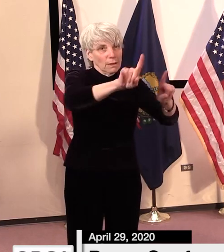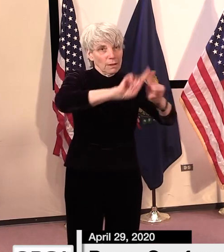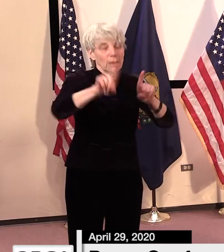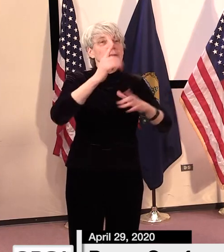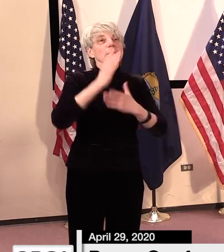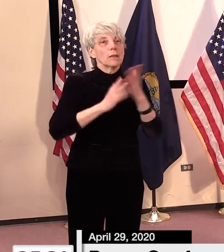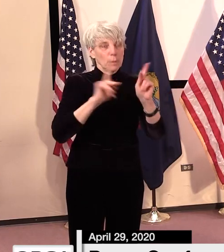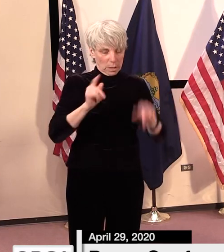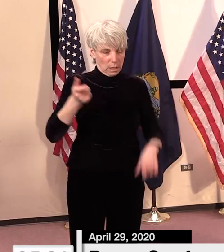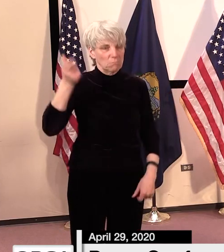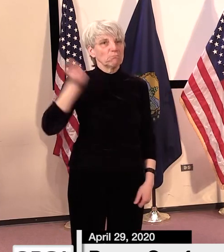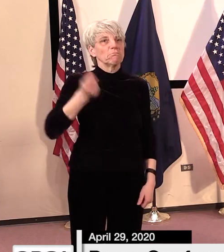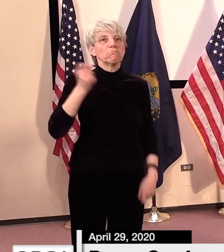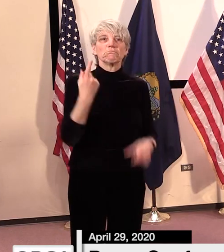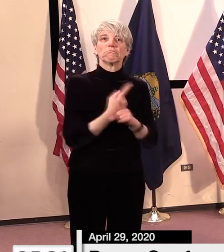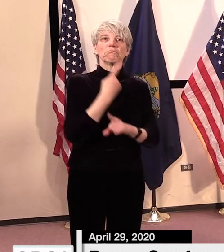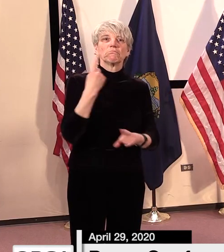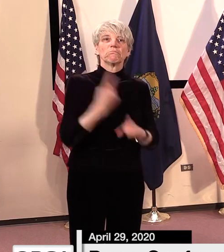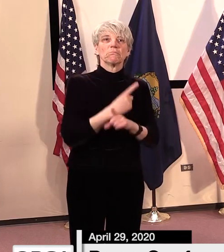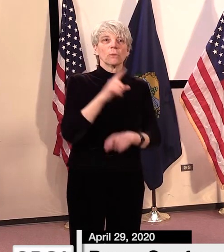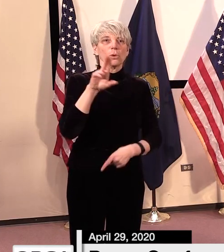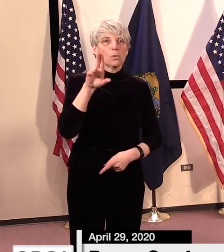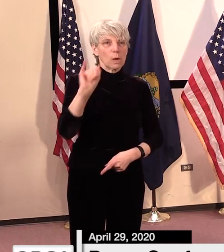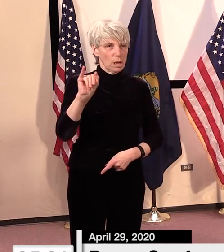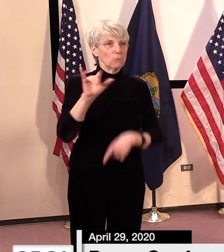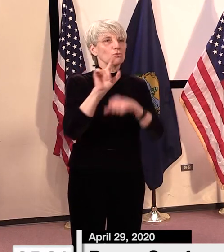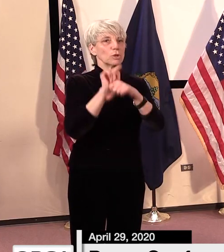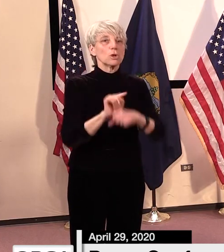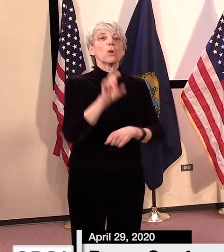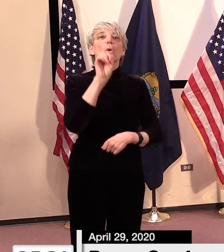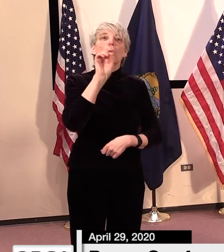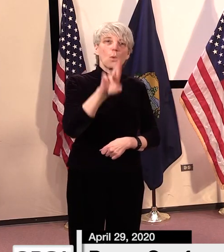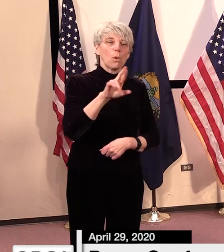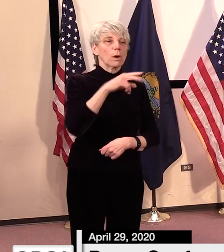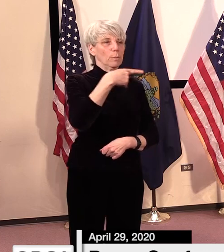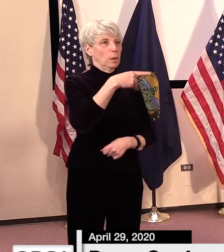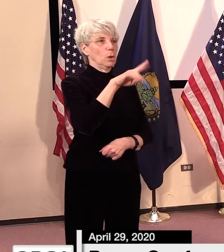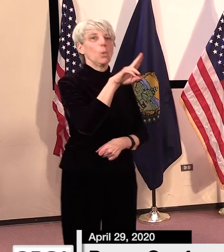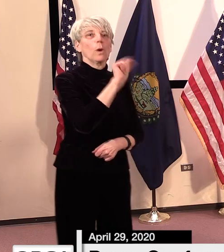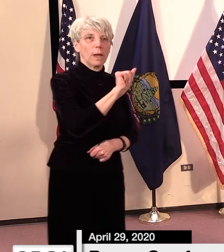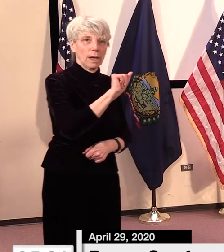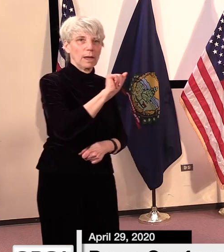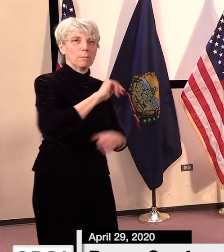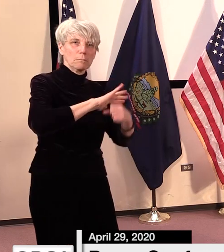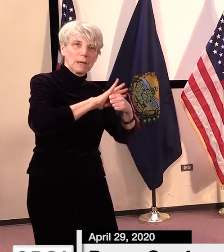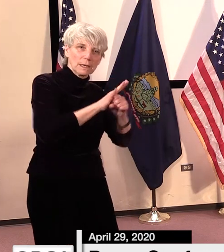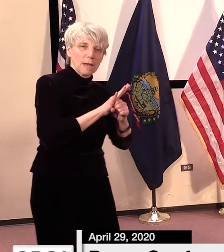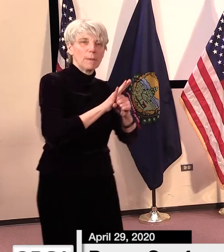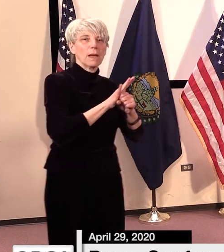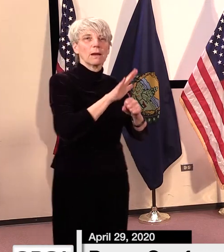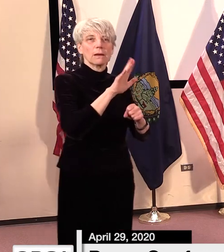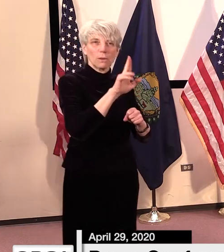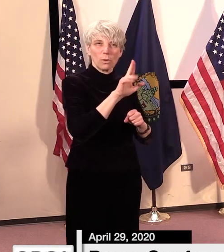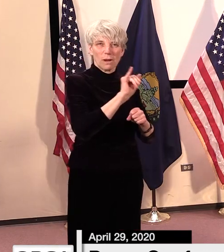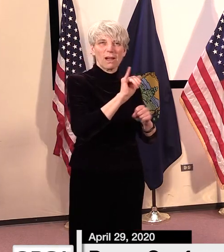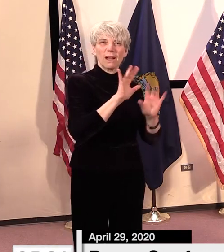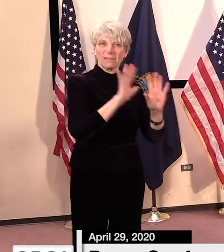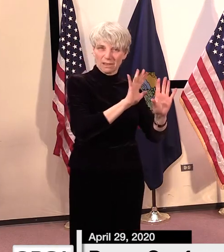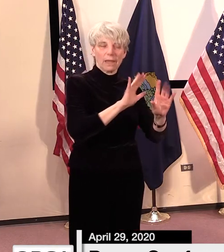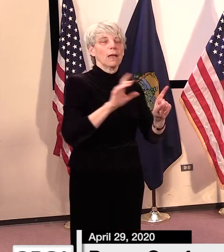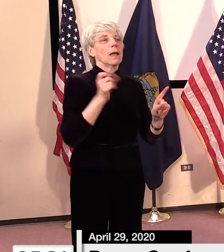traditional UI or pandemic unemployment assistance. And so in these cases, if someone